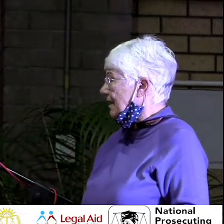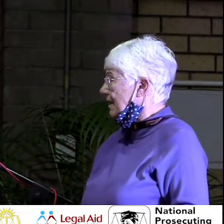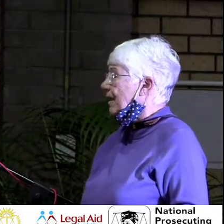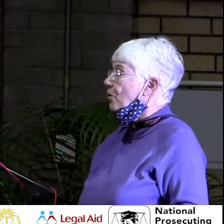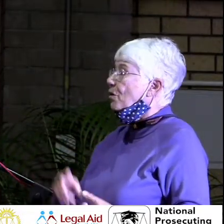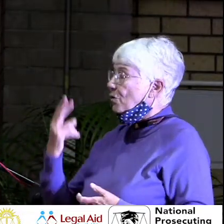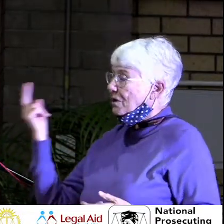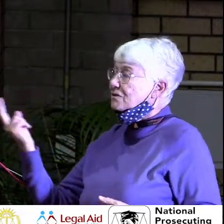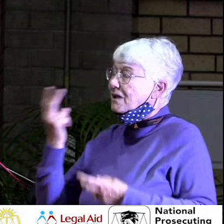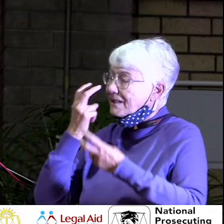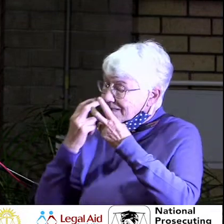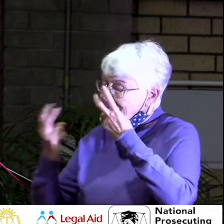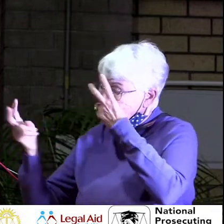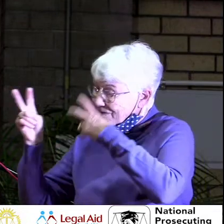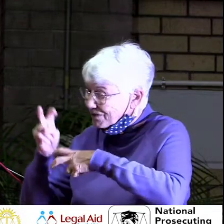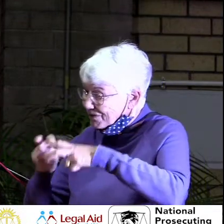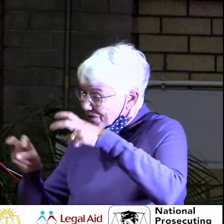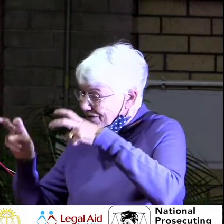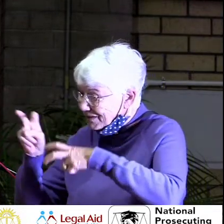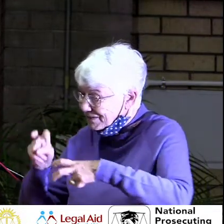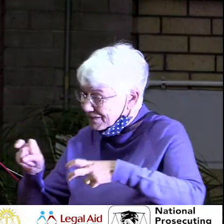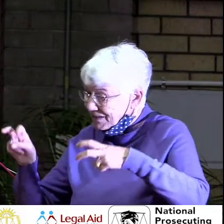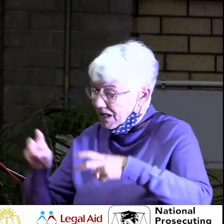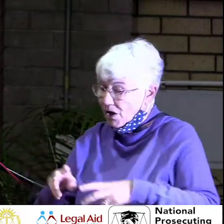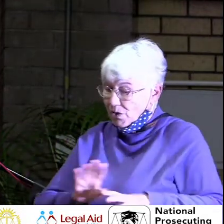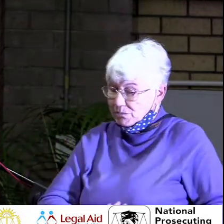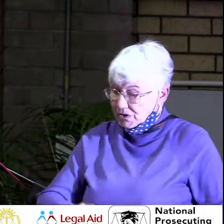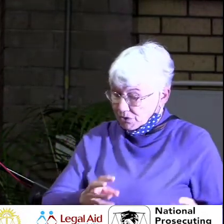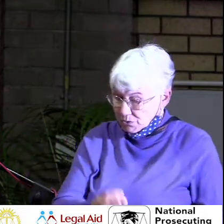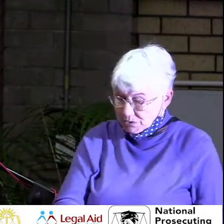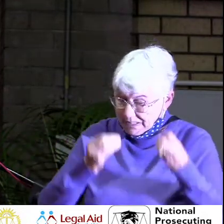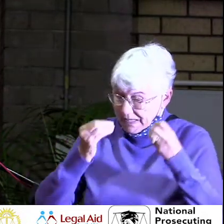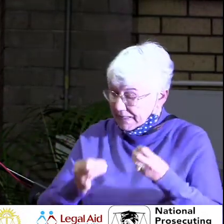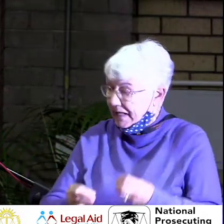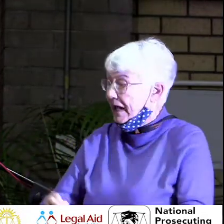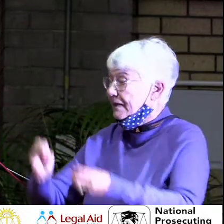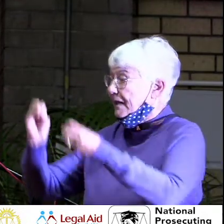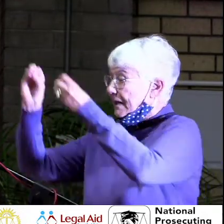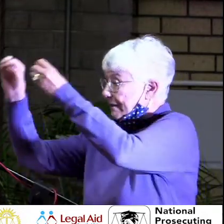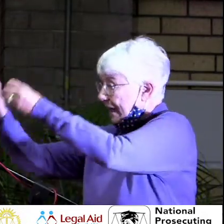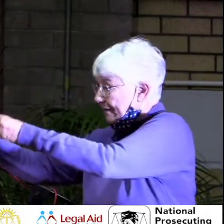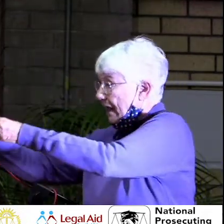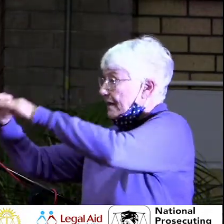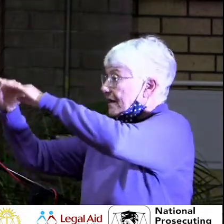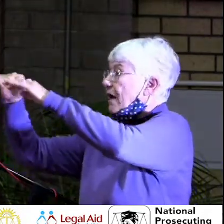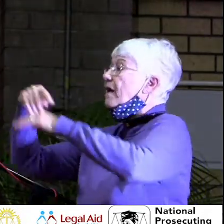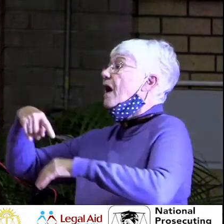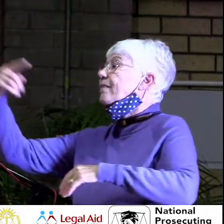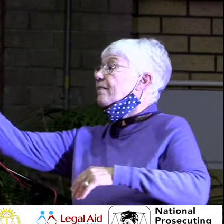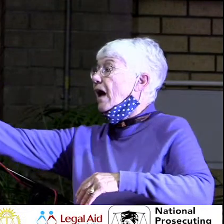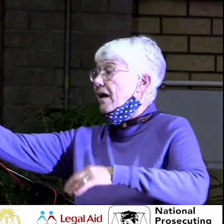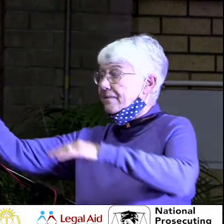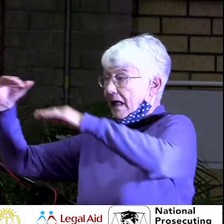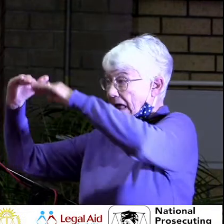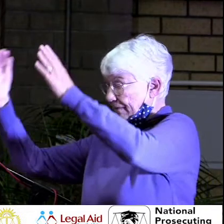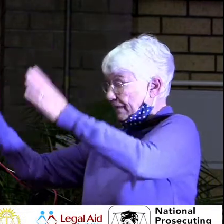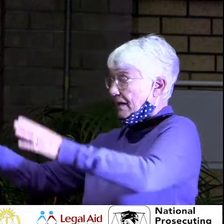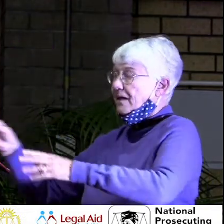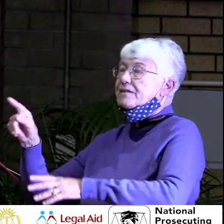And it's difficult to take teenage children and put it in another house. That is